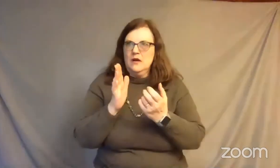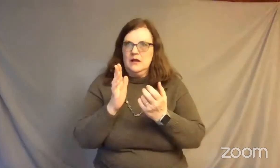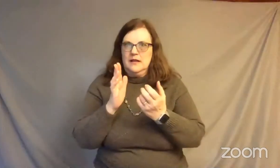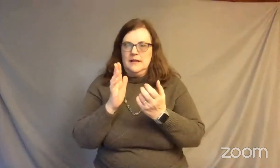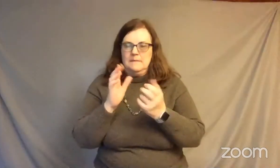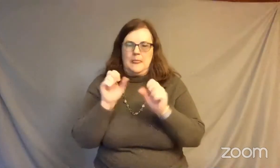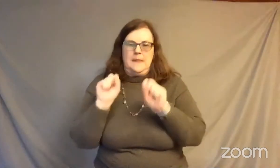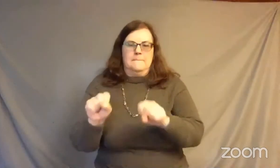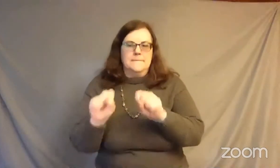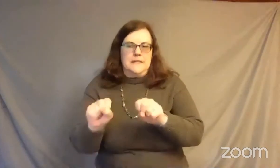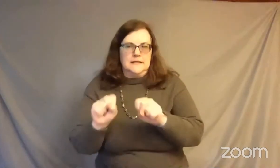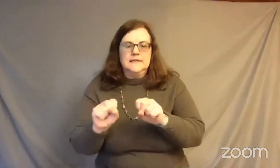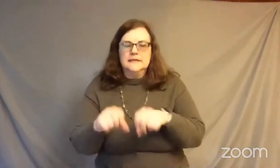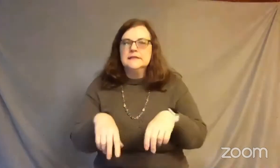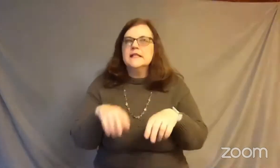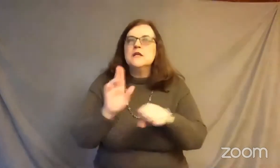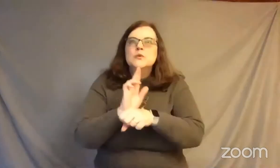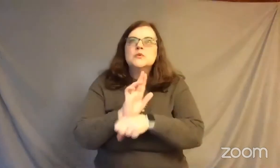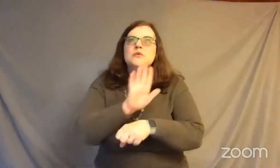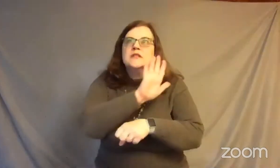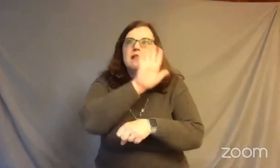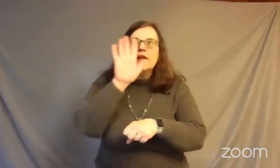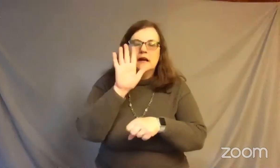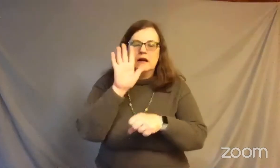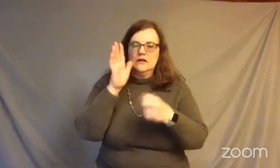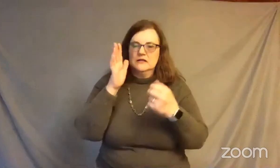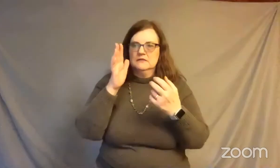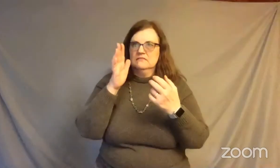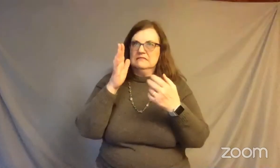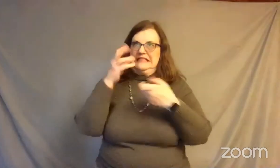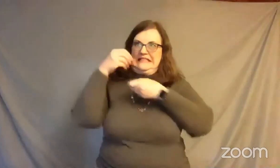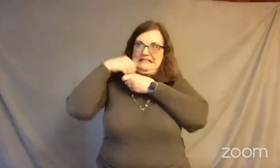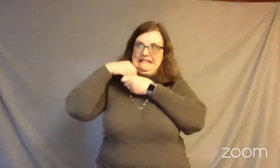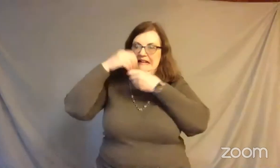inner faculties, their own innate abilities,